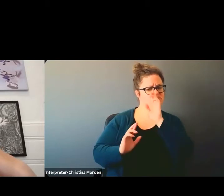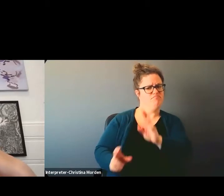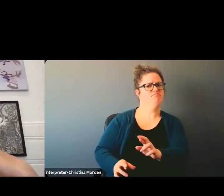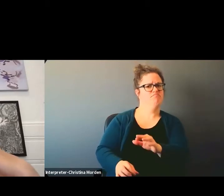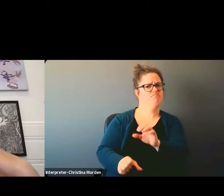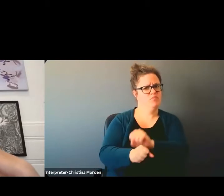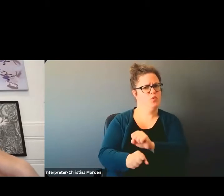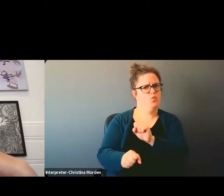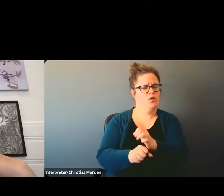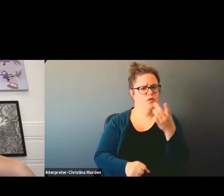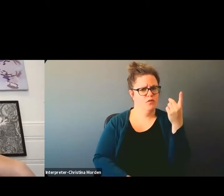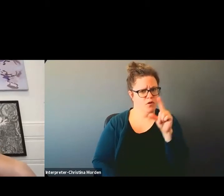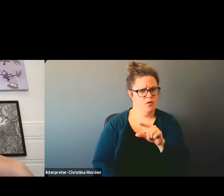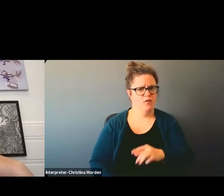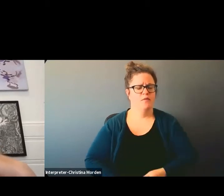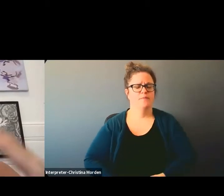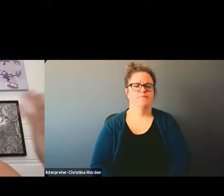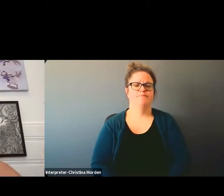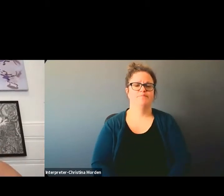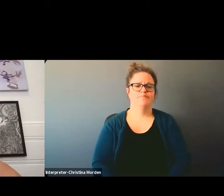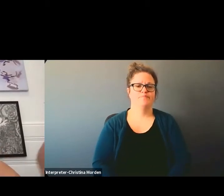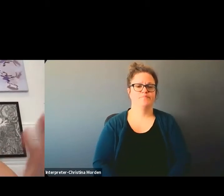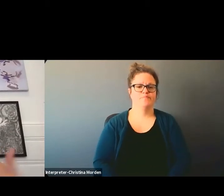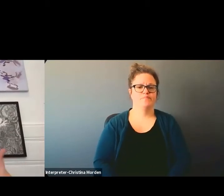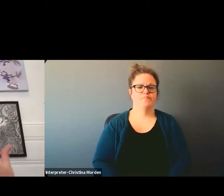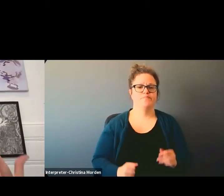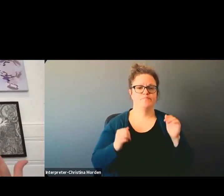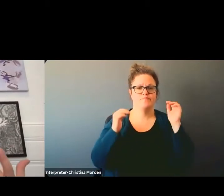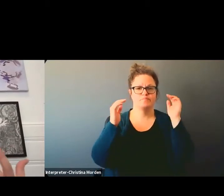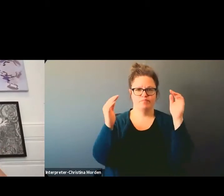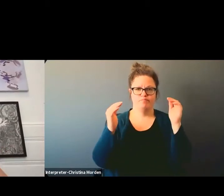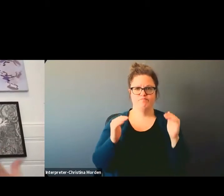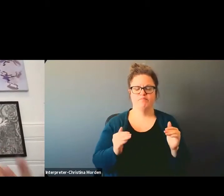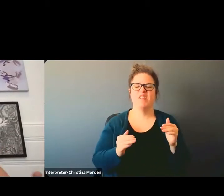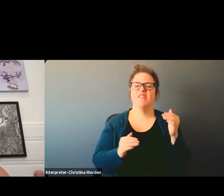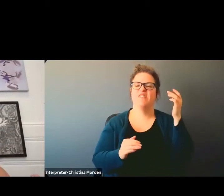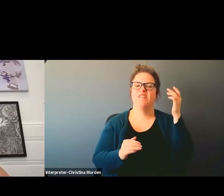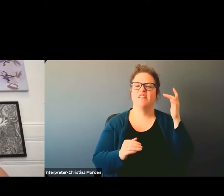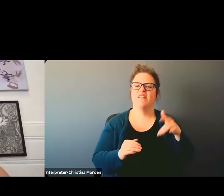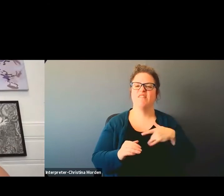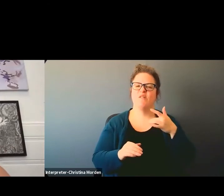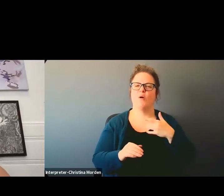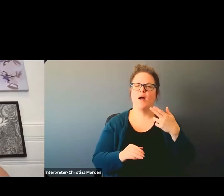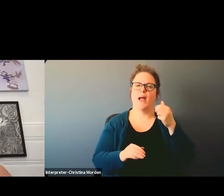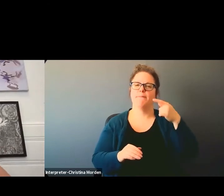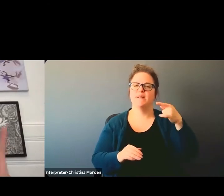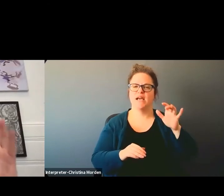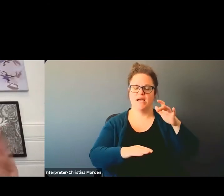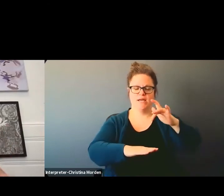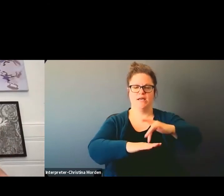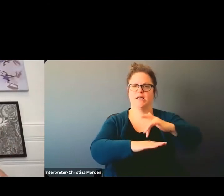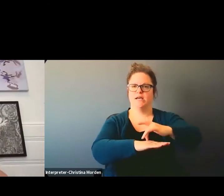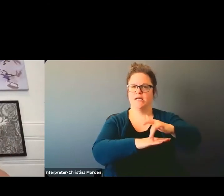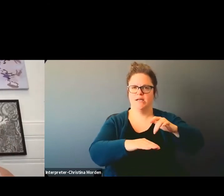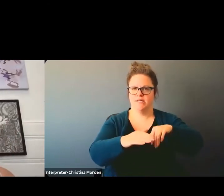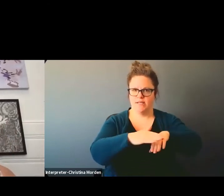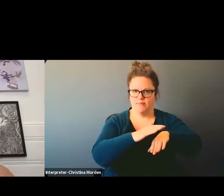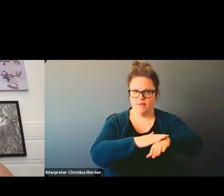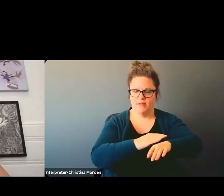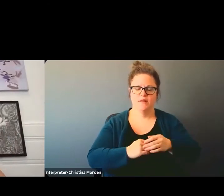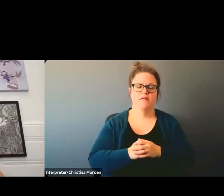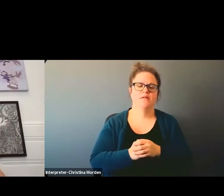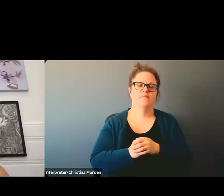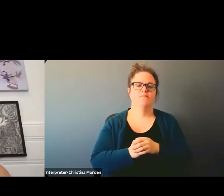dog. All right, so now in terms of tactile or haptic accessibility, which is kind of the term for